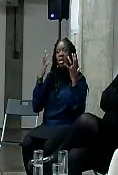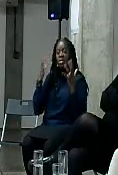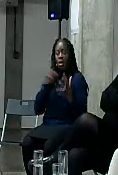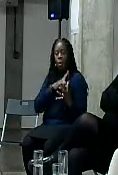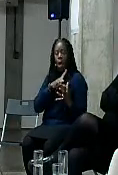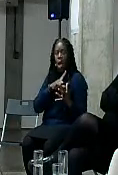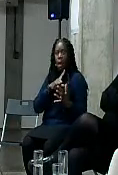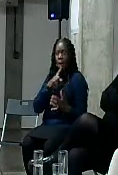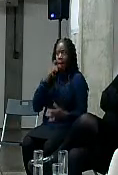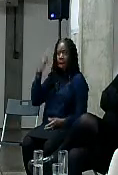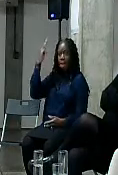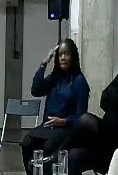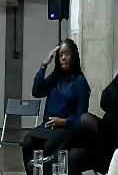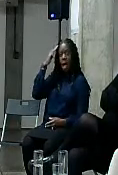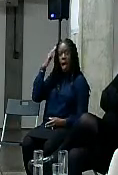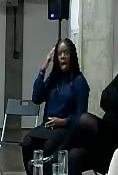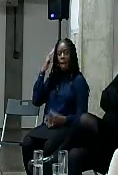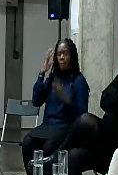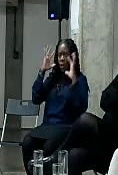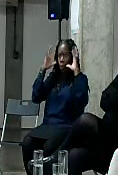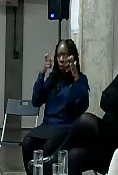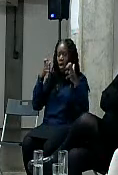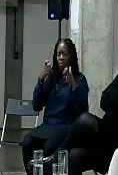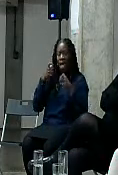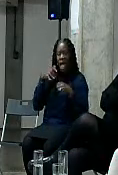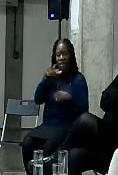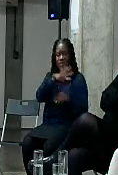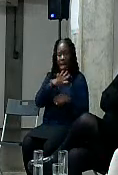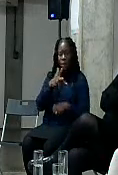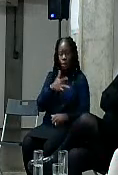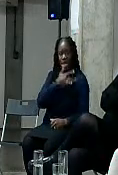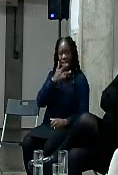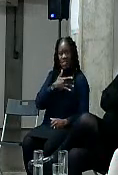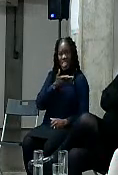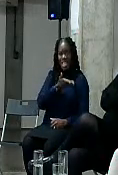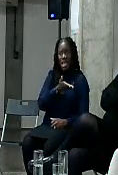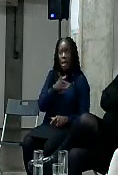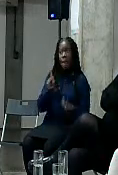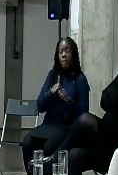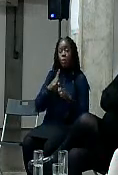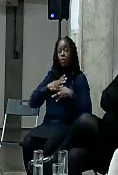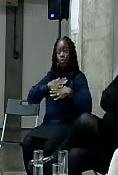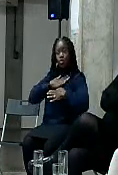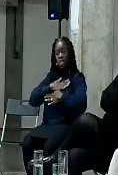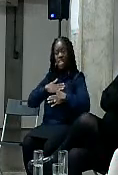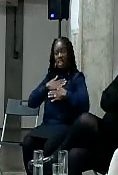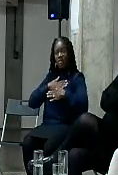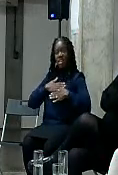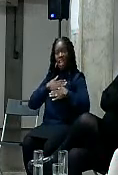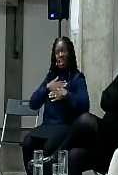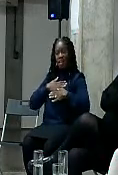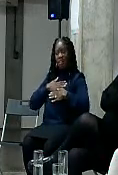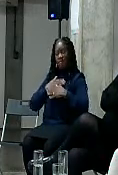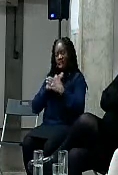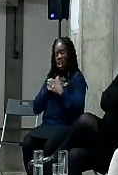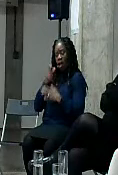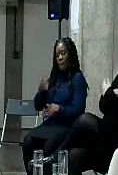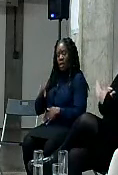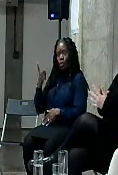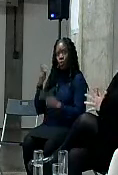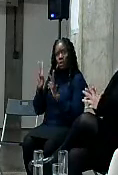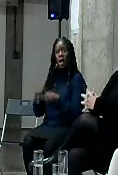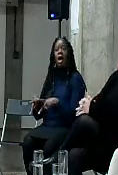you're worrying about the living as well as you're grieving for your loved one. So